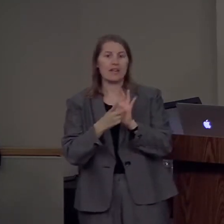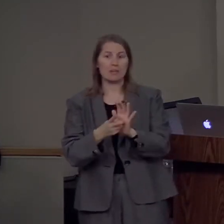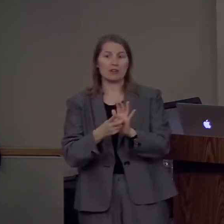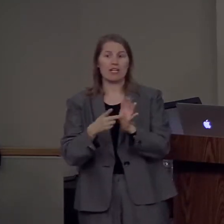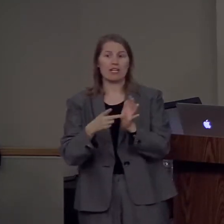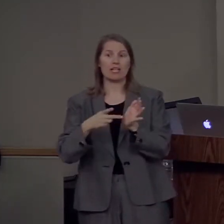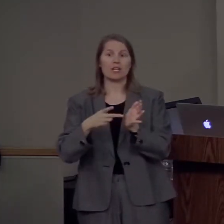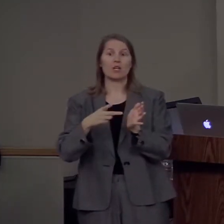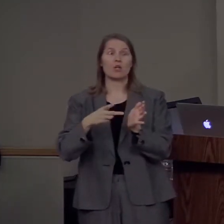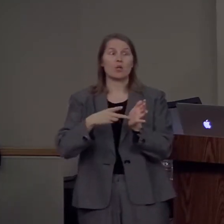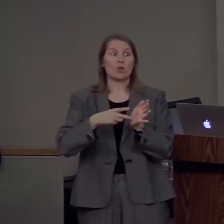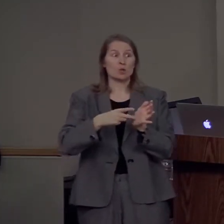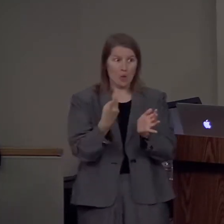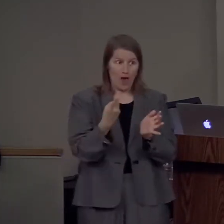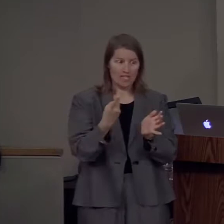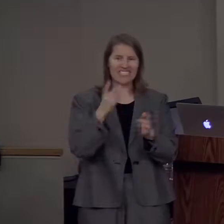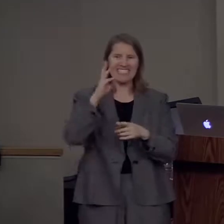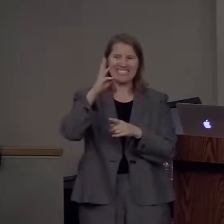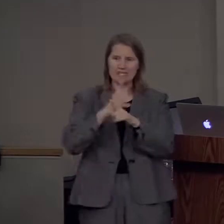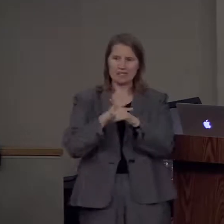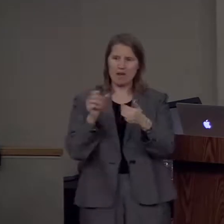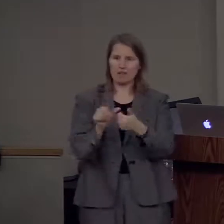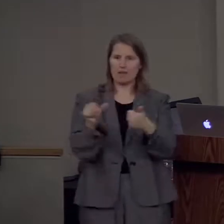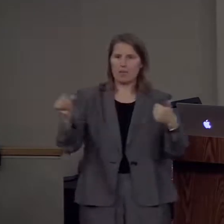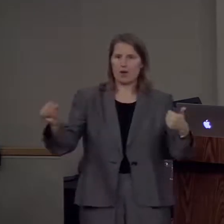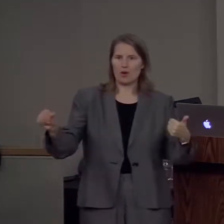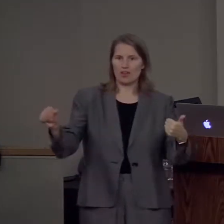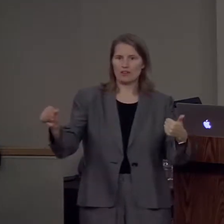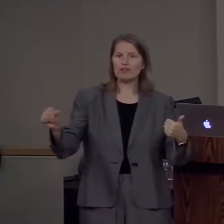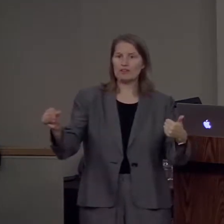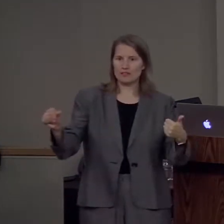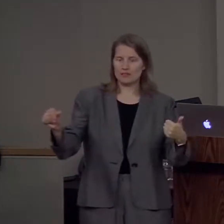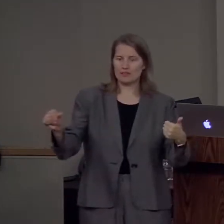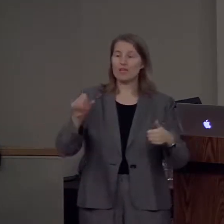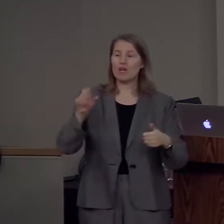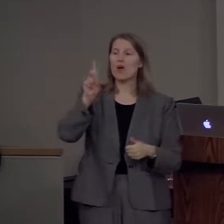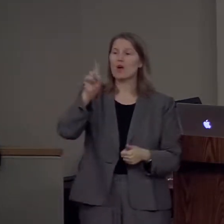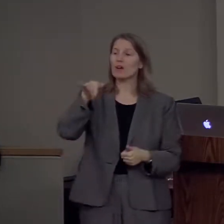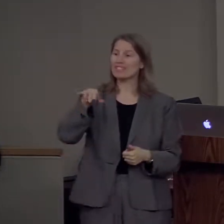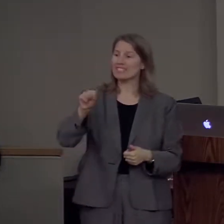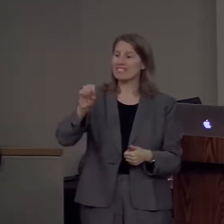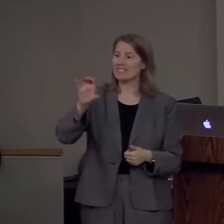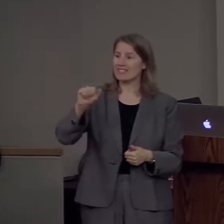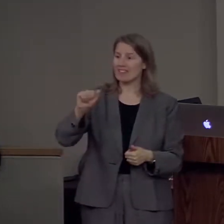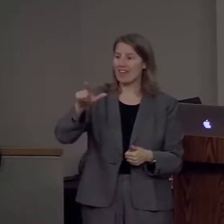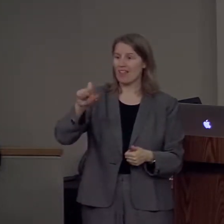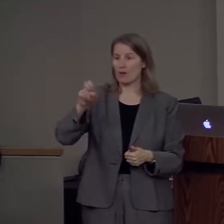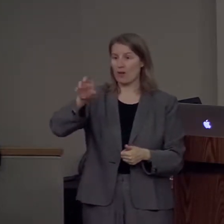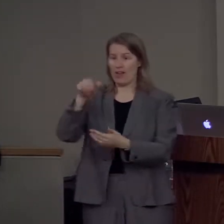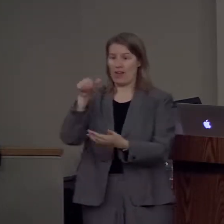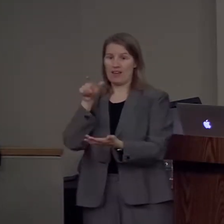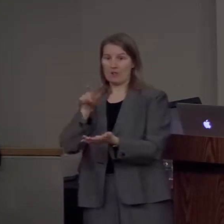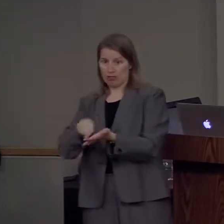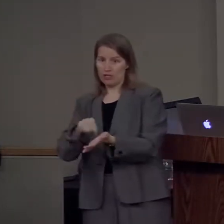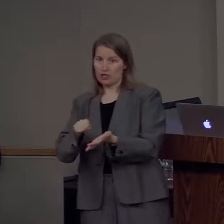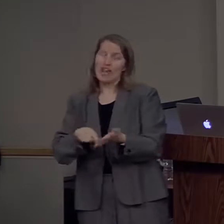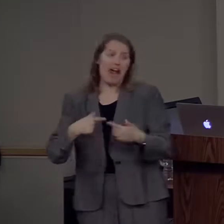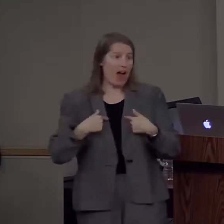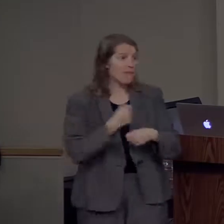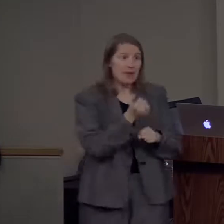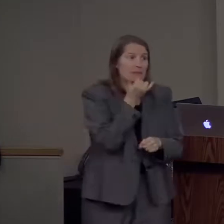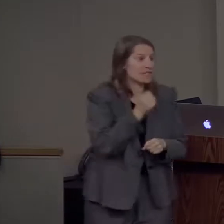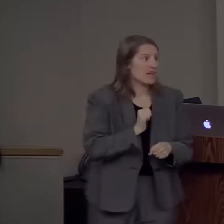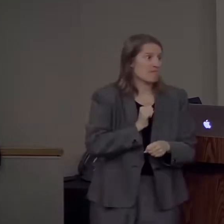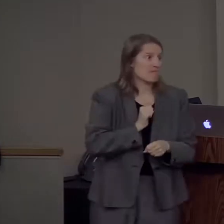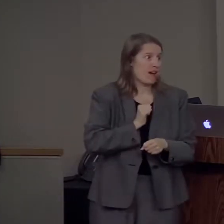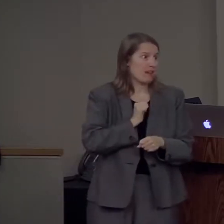twice, at least 6 months apart, because I think in the dyscalculia literature, and I've made that mistake myself,